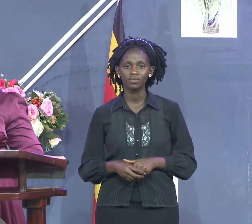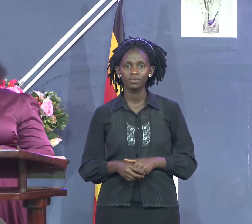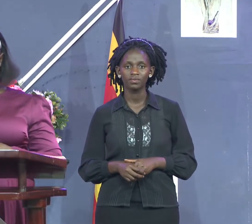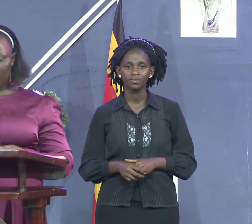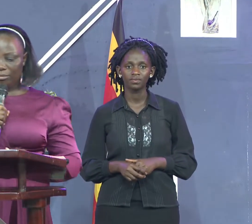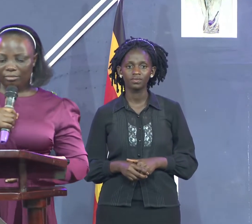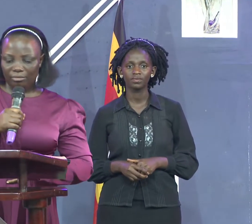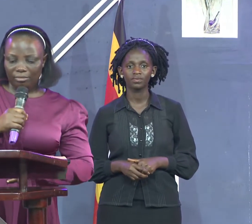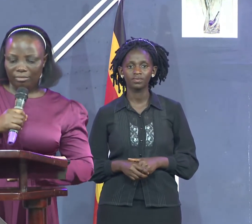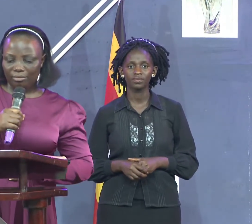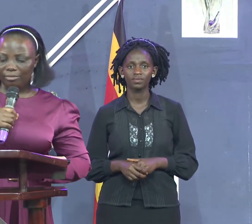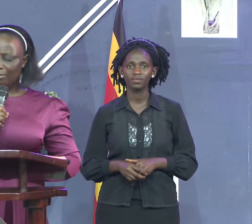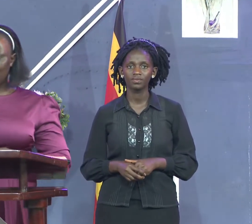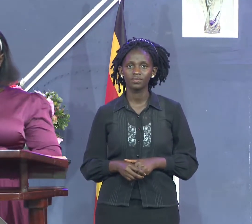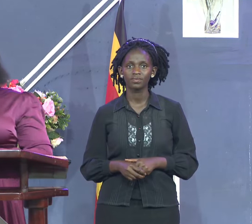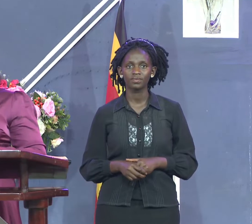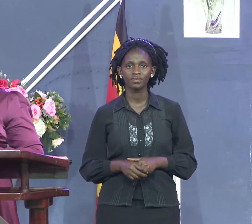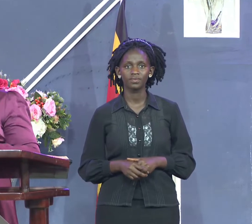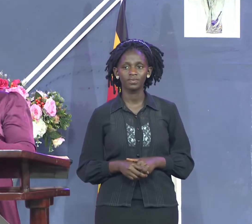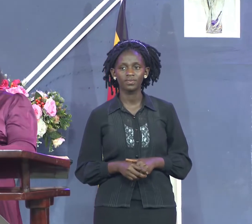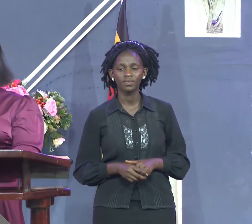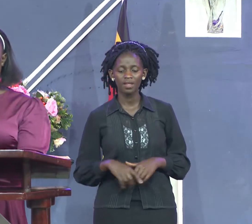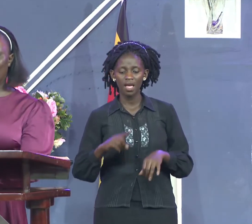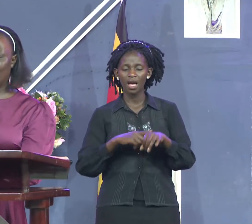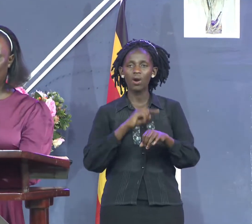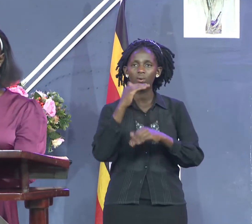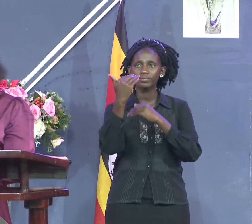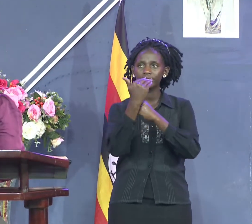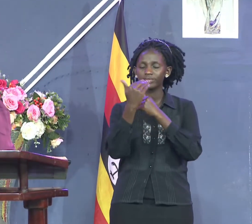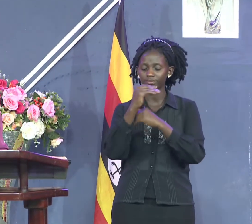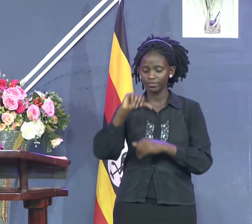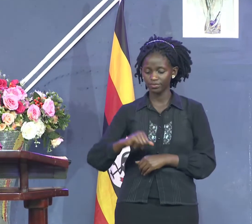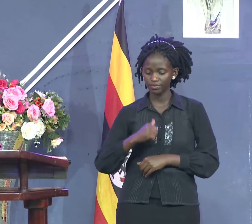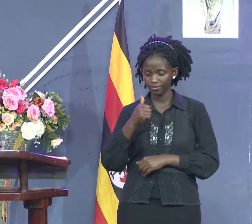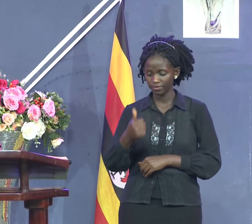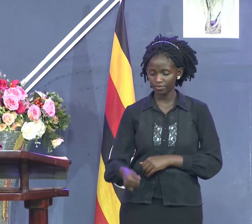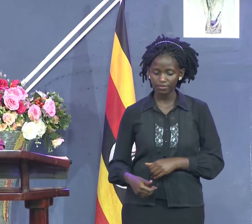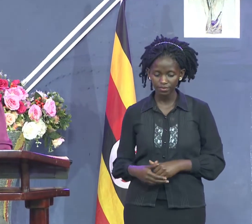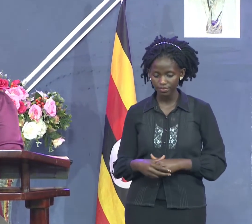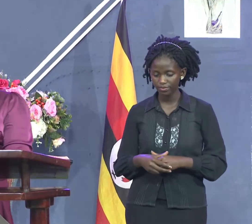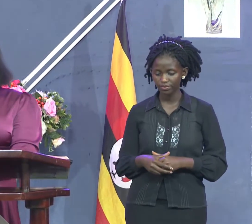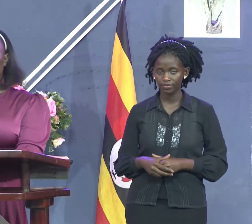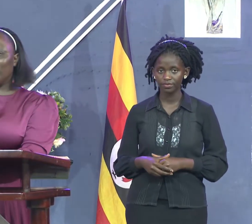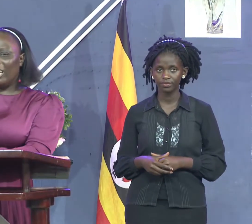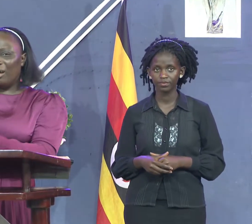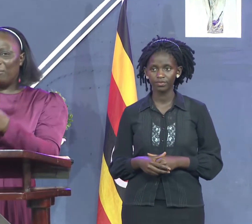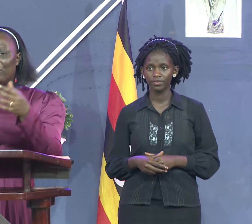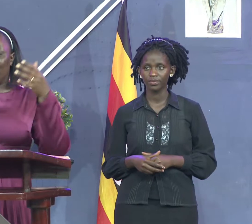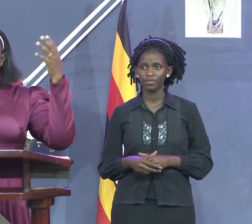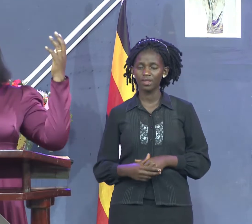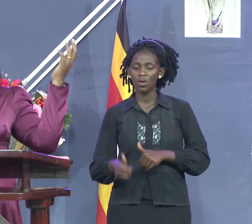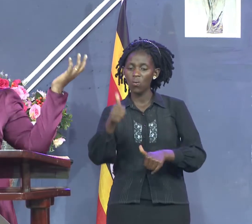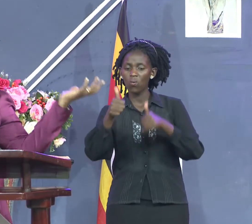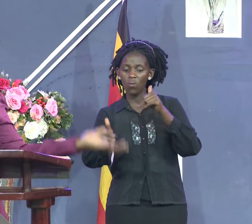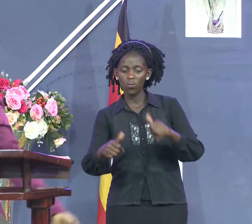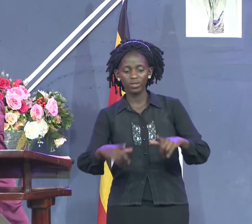was told that I would be using it to minister, nga nebuuza, I was wondering, kigambo